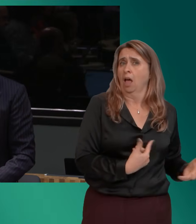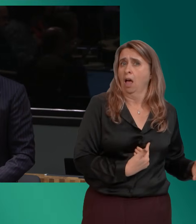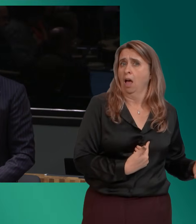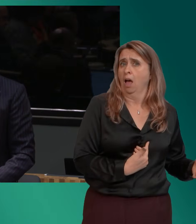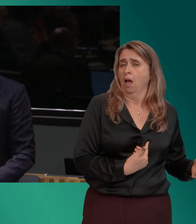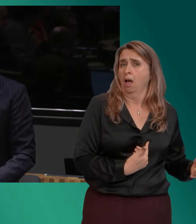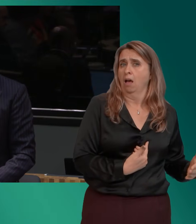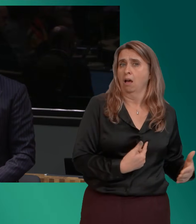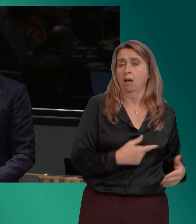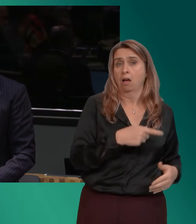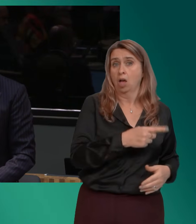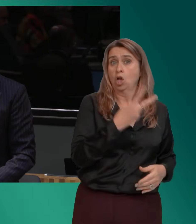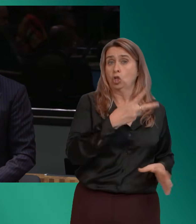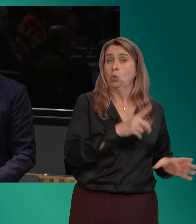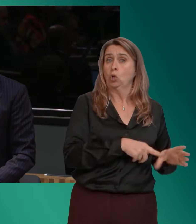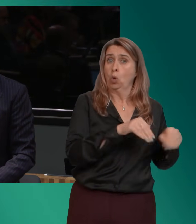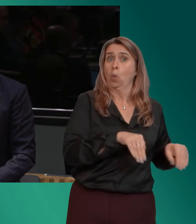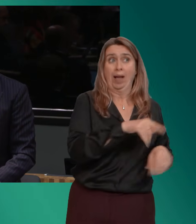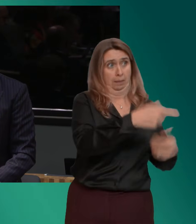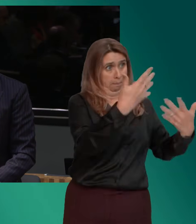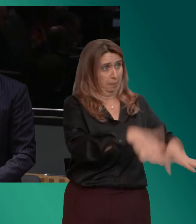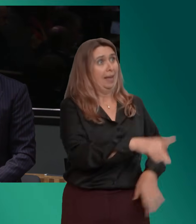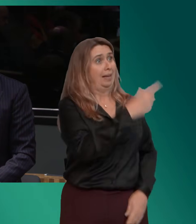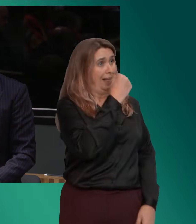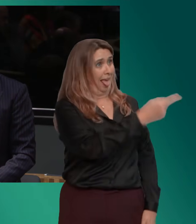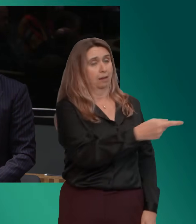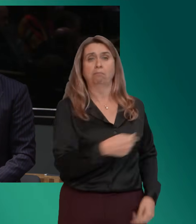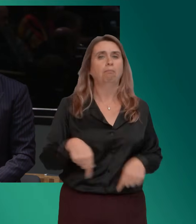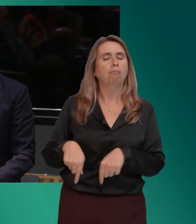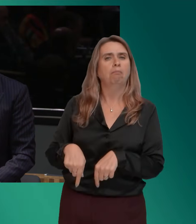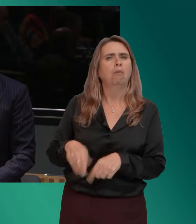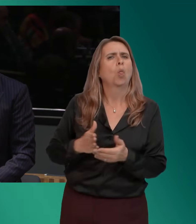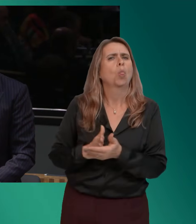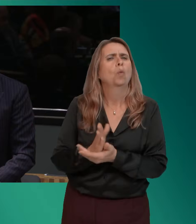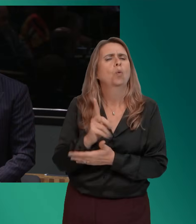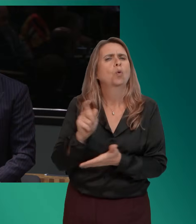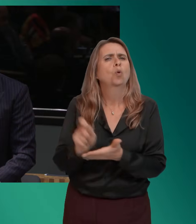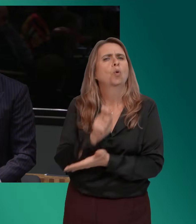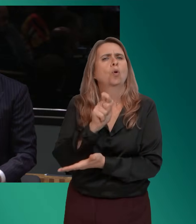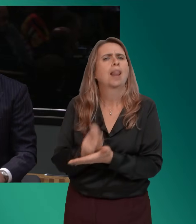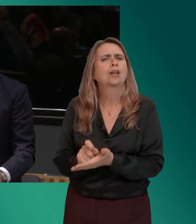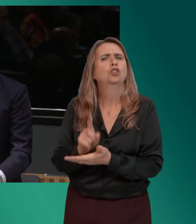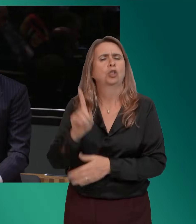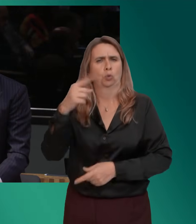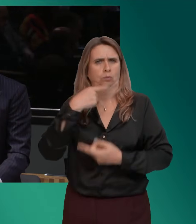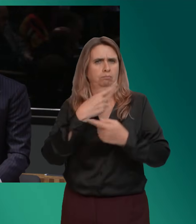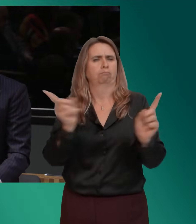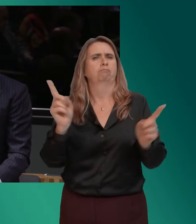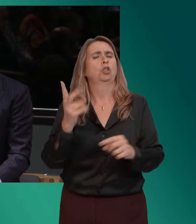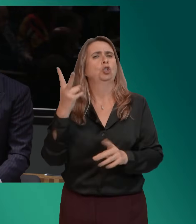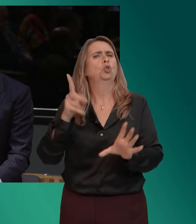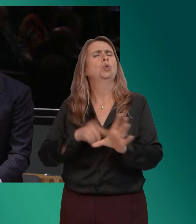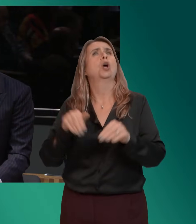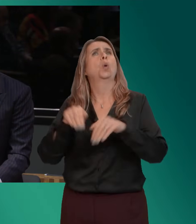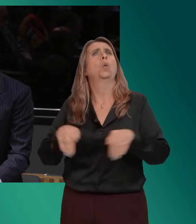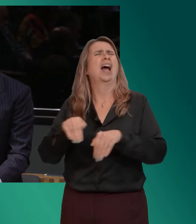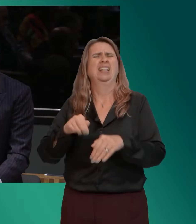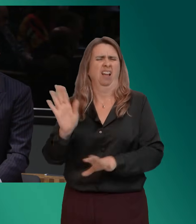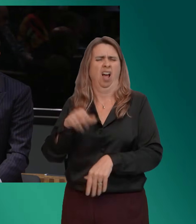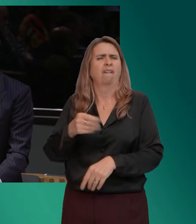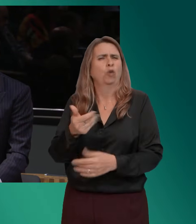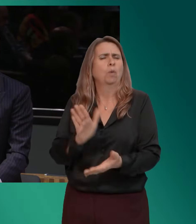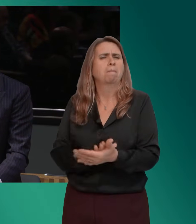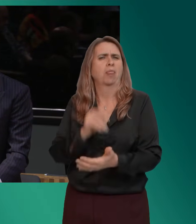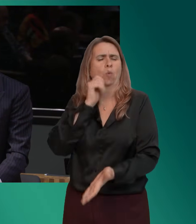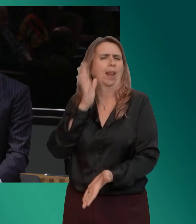ending 2-year waits can be achieved. During the election campaign, you said that 2-year waits could end in a matter of months,